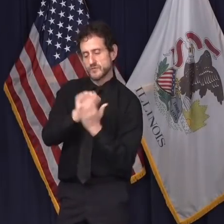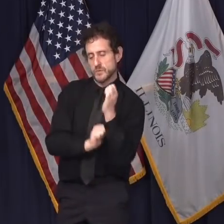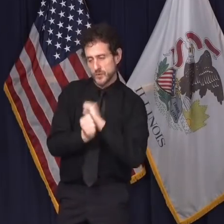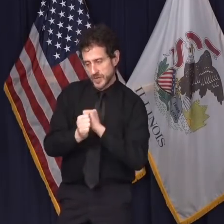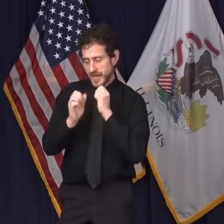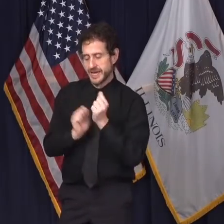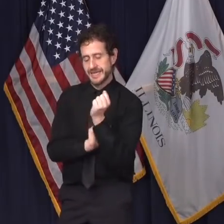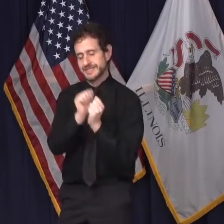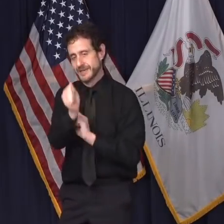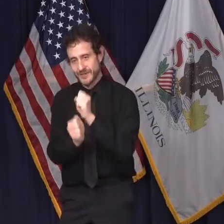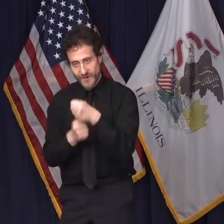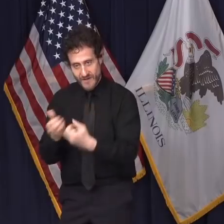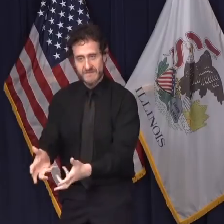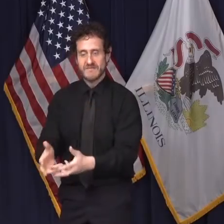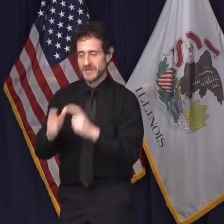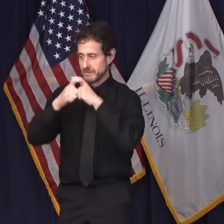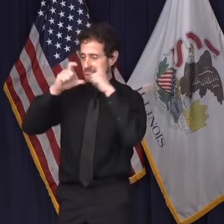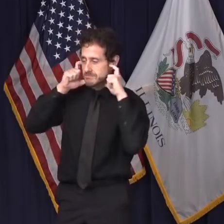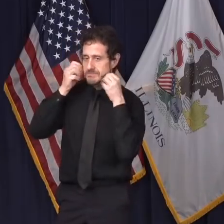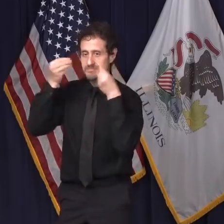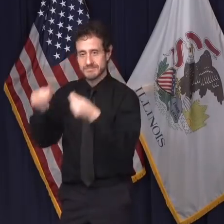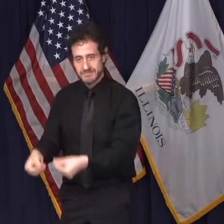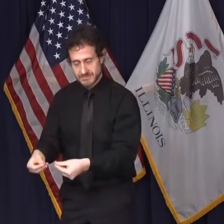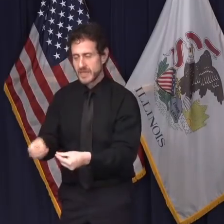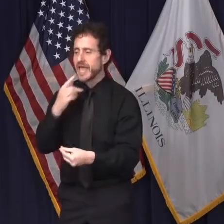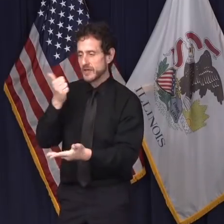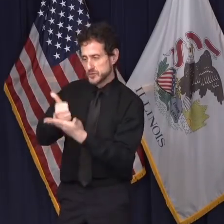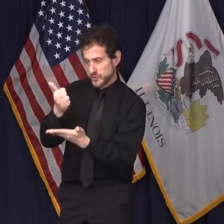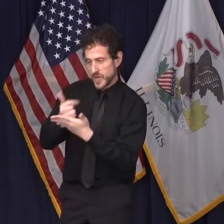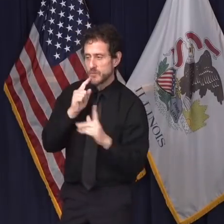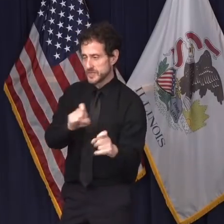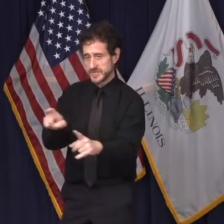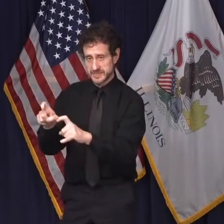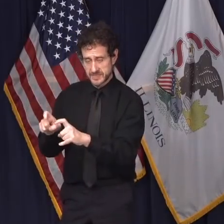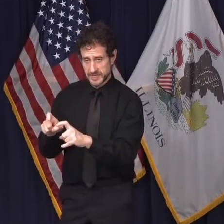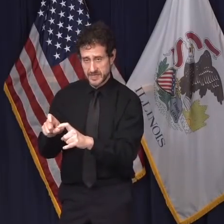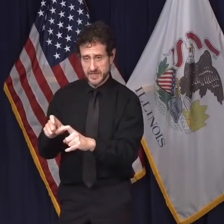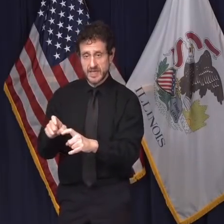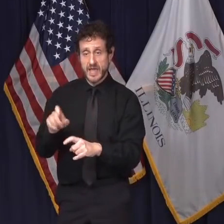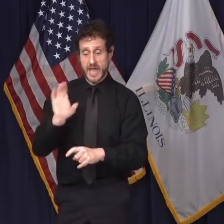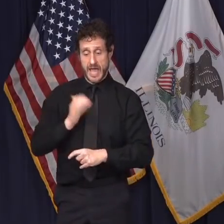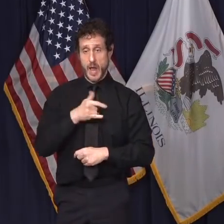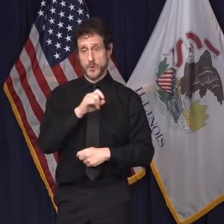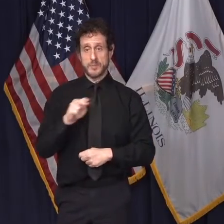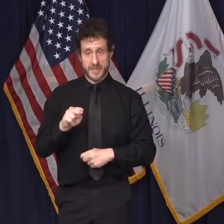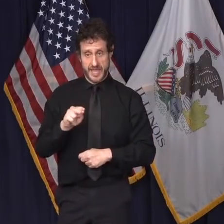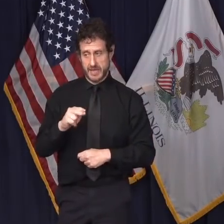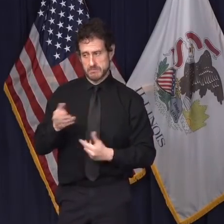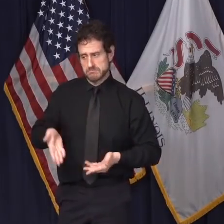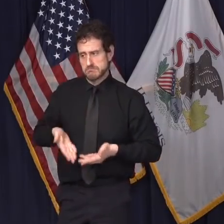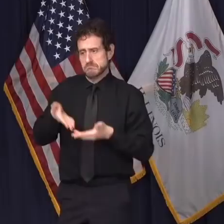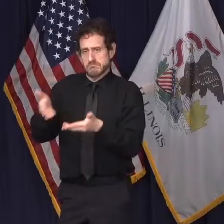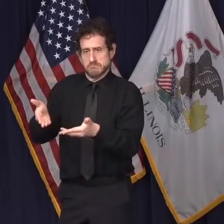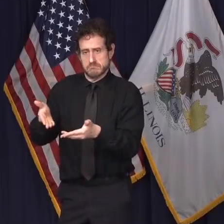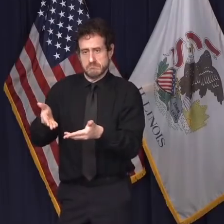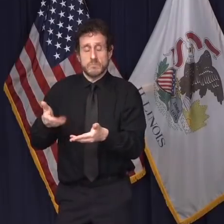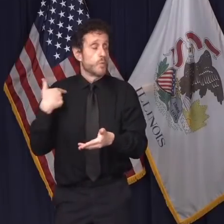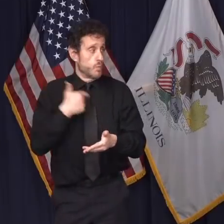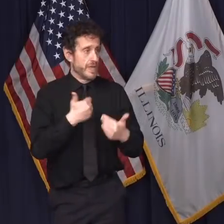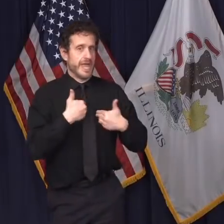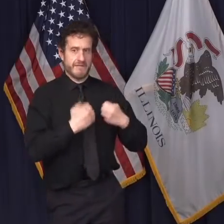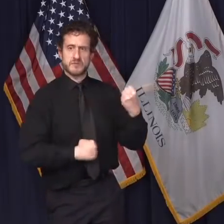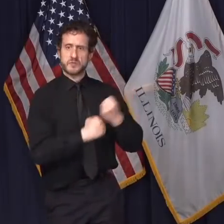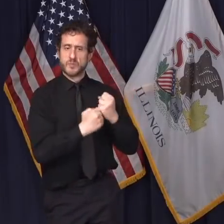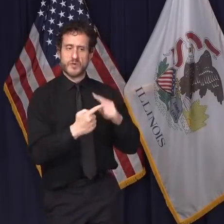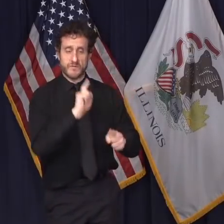with mass testing. This plan was put into action with the full support of Governor Pritzker, and we can't thank him